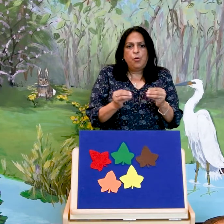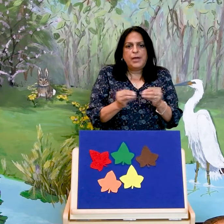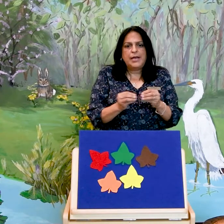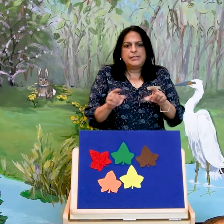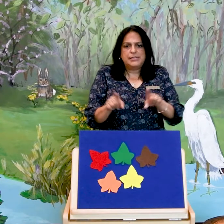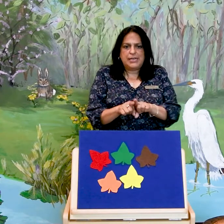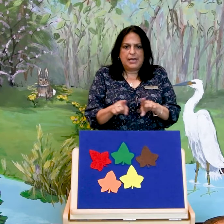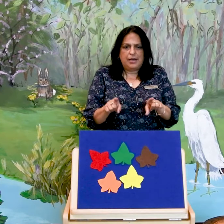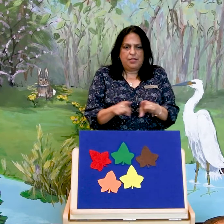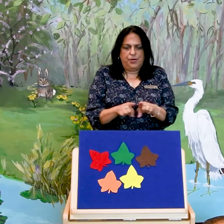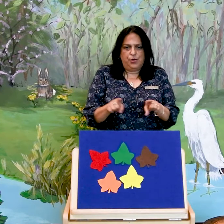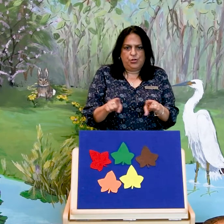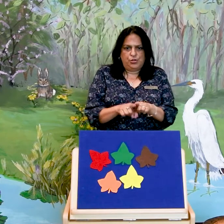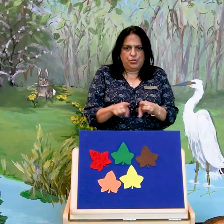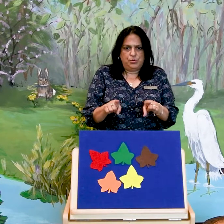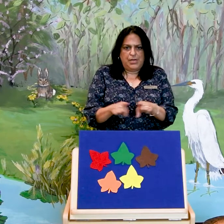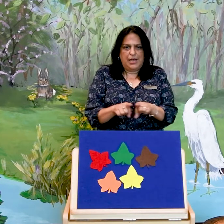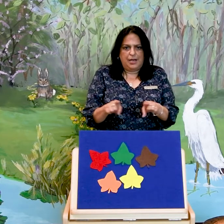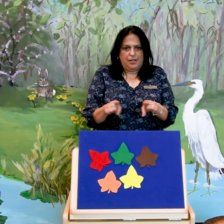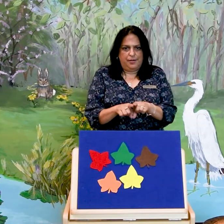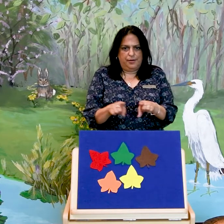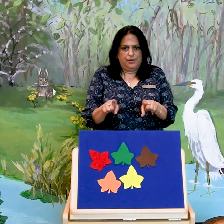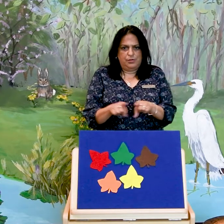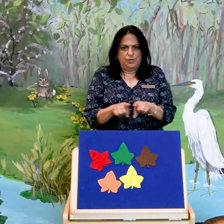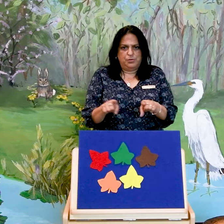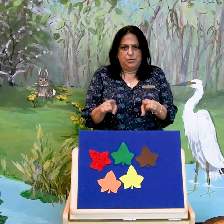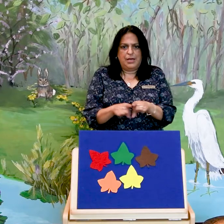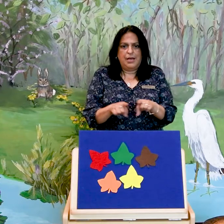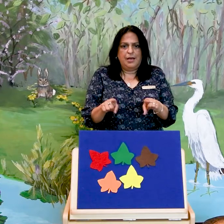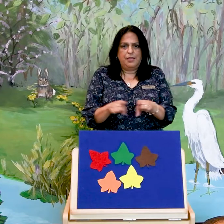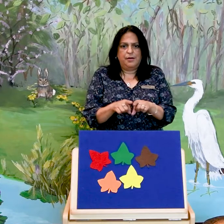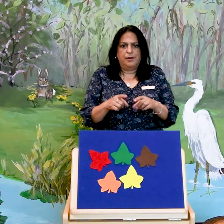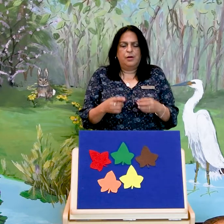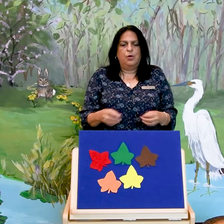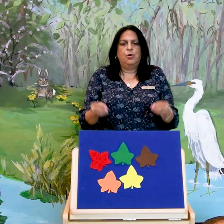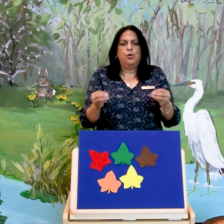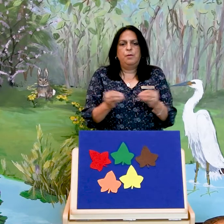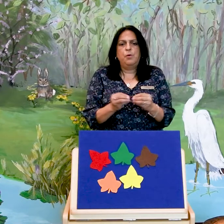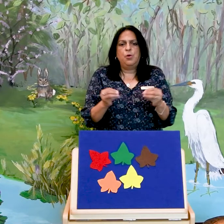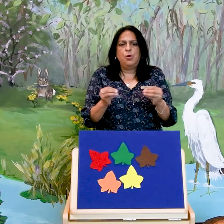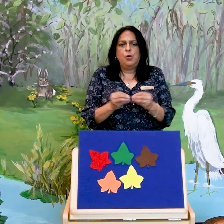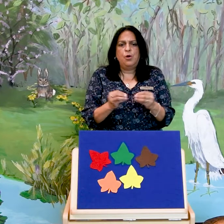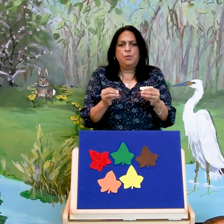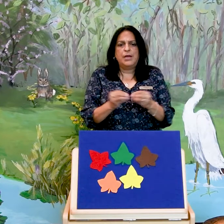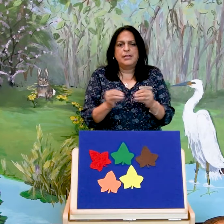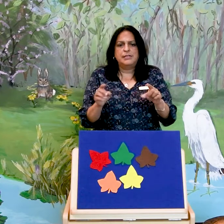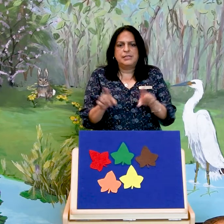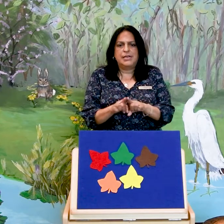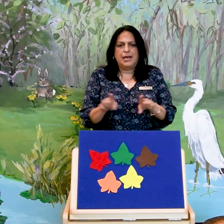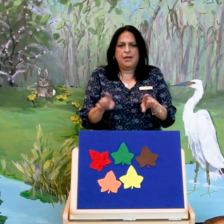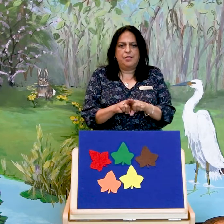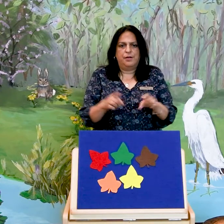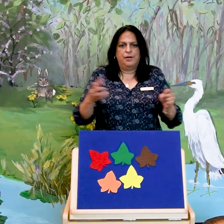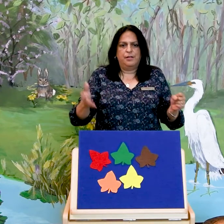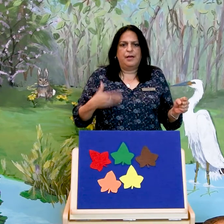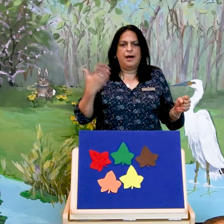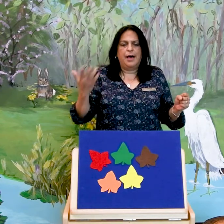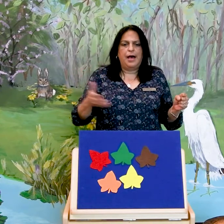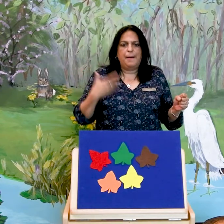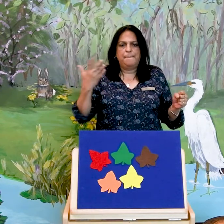get together, together, together. Oh, the more we get together, the